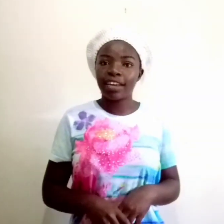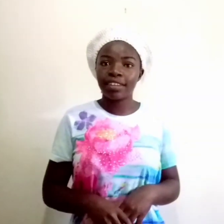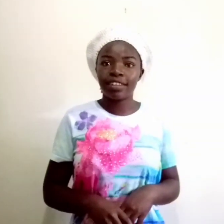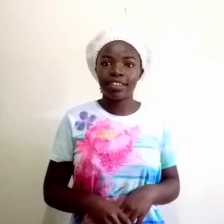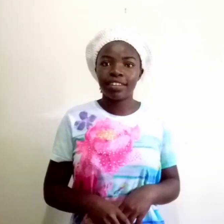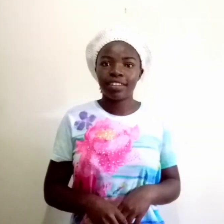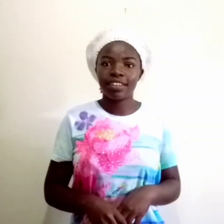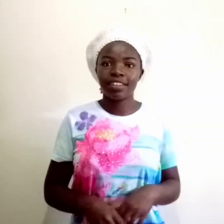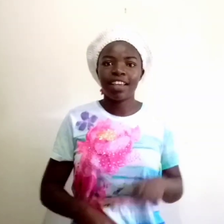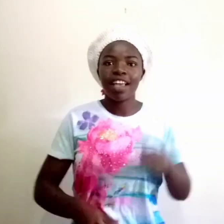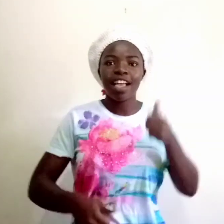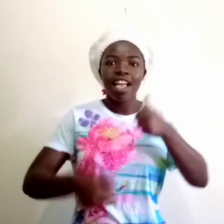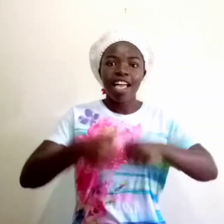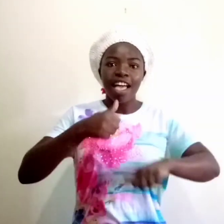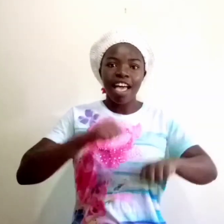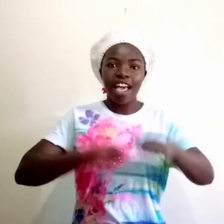Acts, Acts,